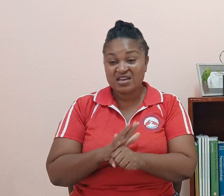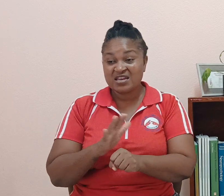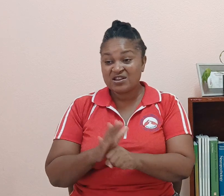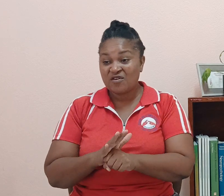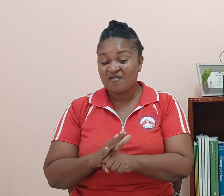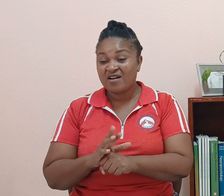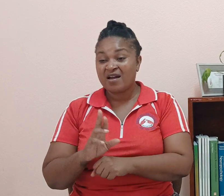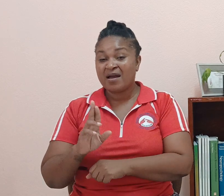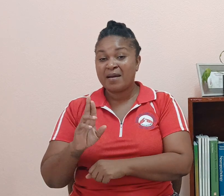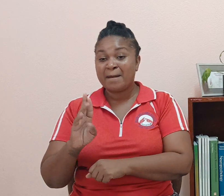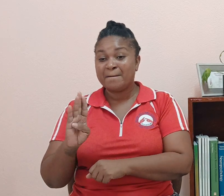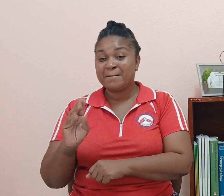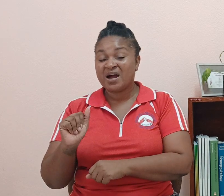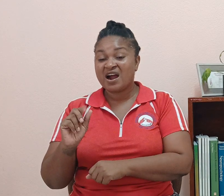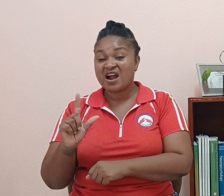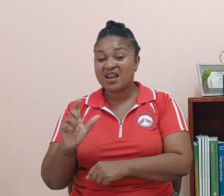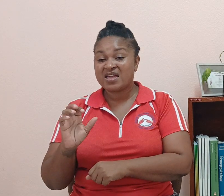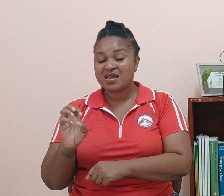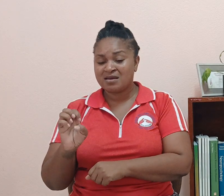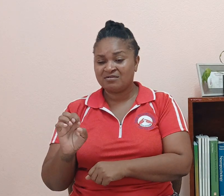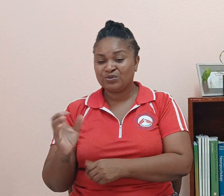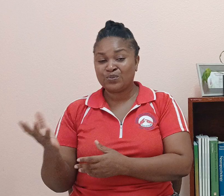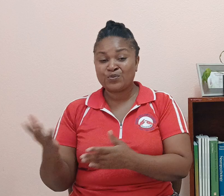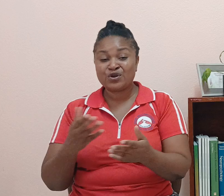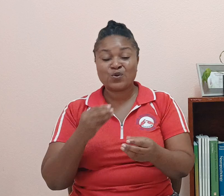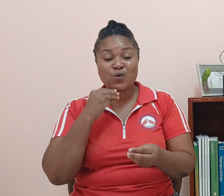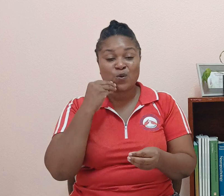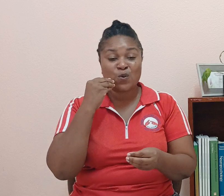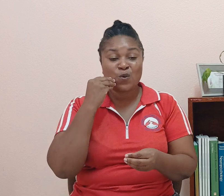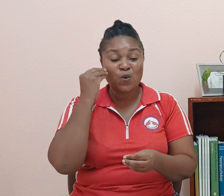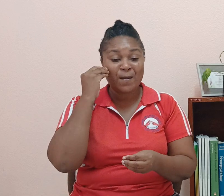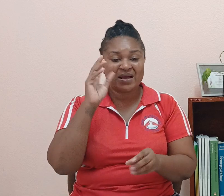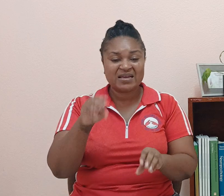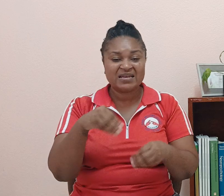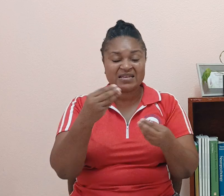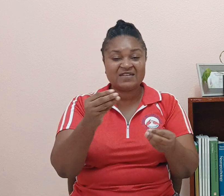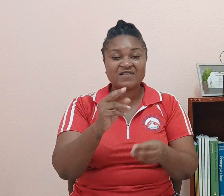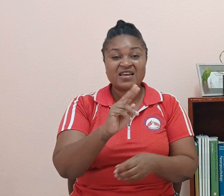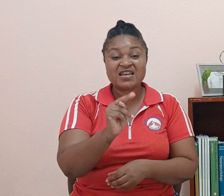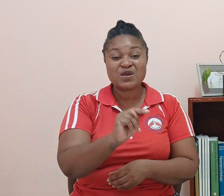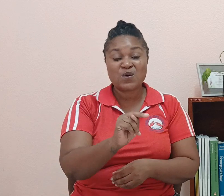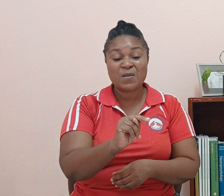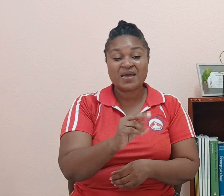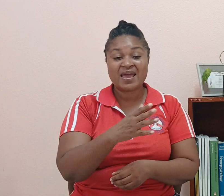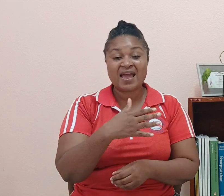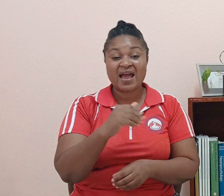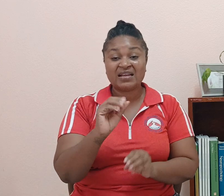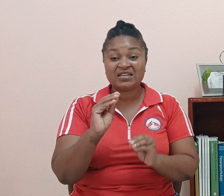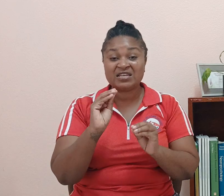Naomi, and she gave her the leftover food that she had got from